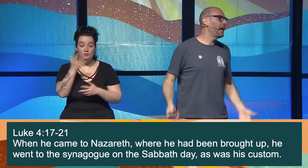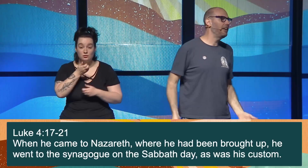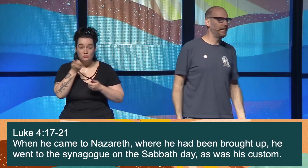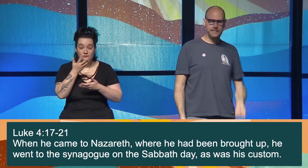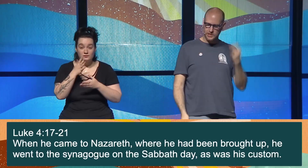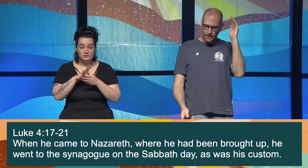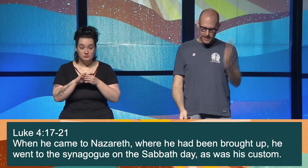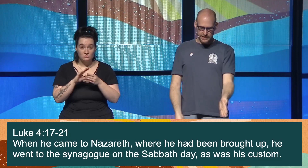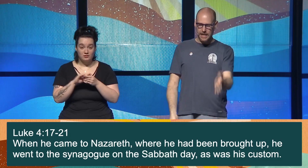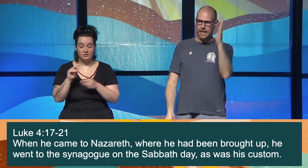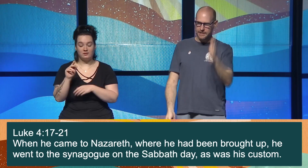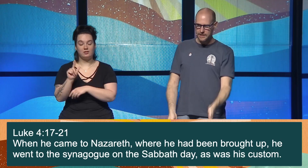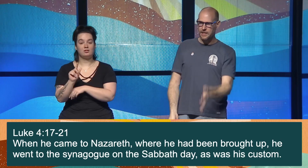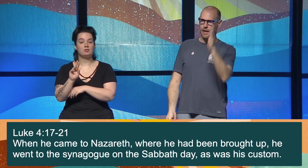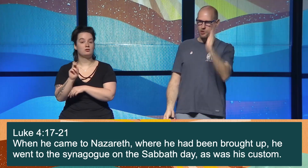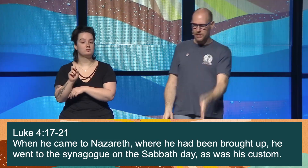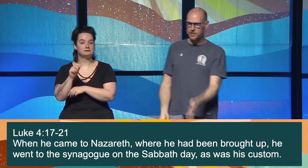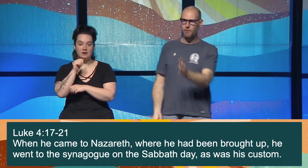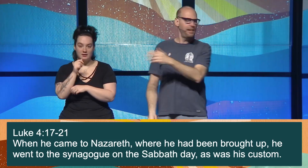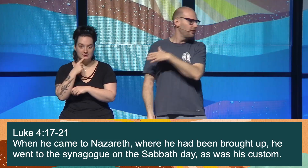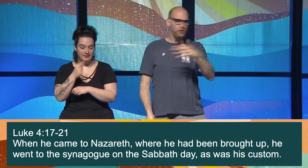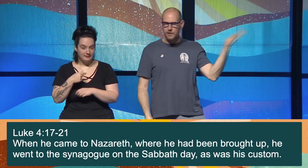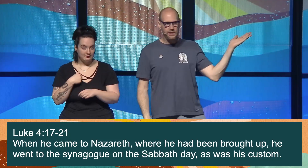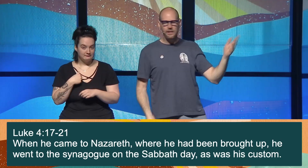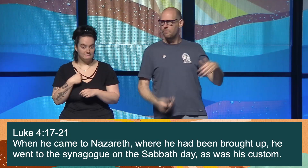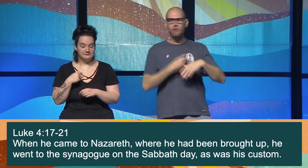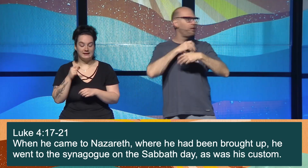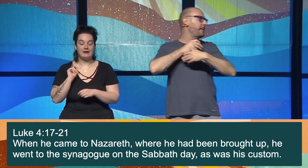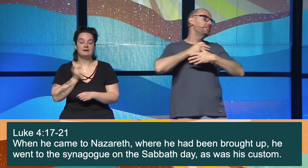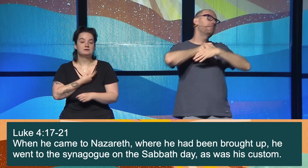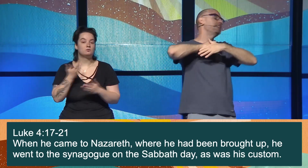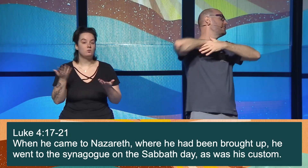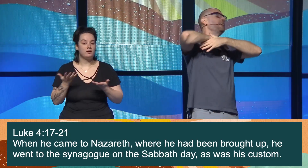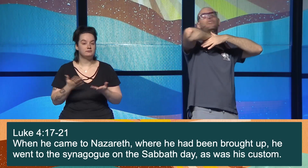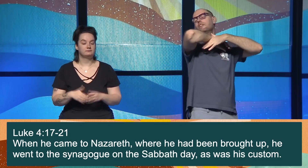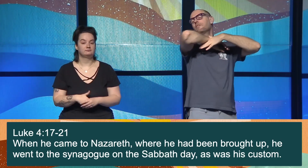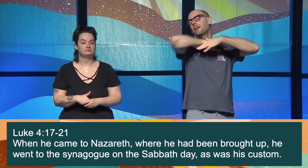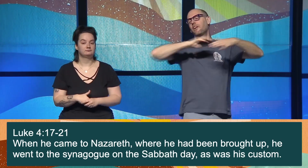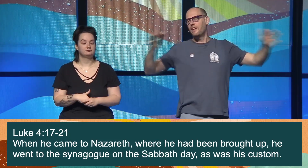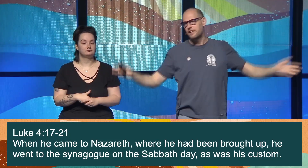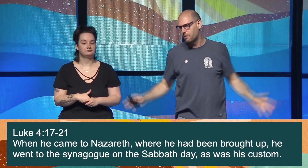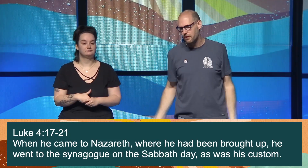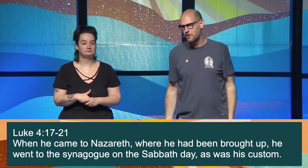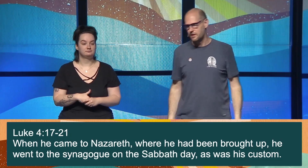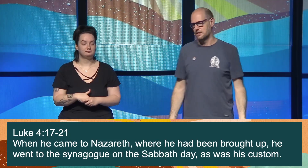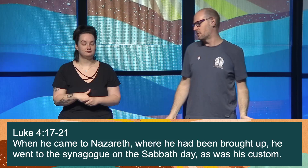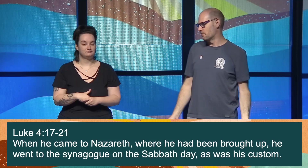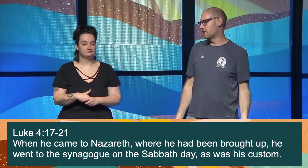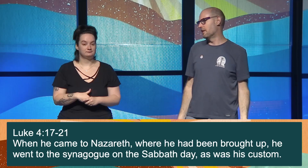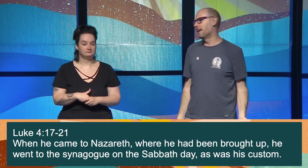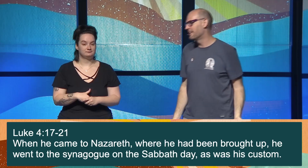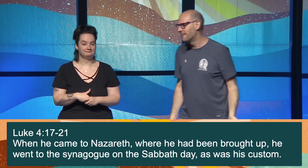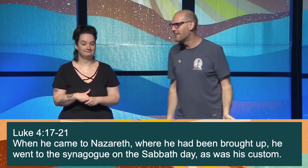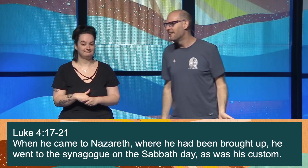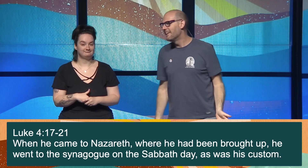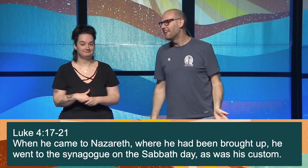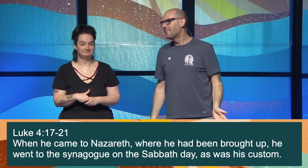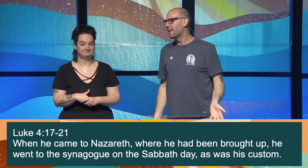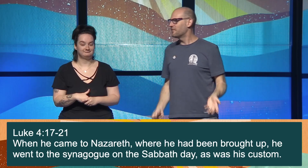is not telling us is on this day, at this time, Jesus, Luke, like the readers of this day could have cared less whether or not Jesus could read or